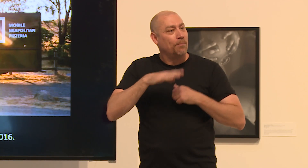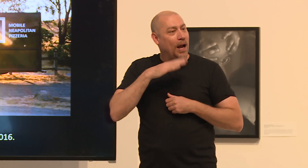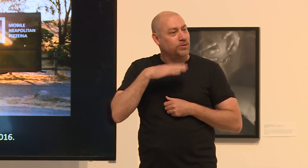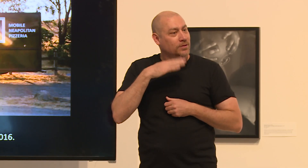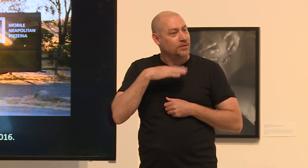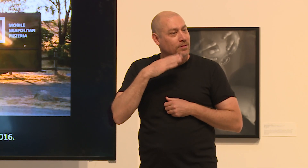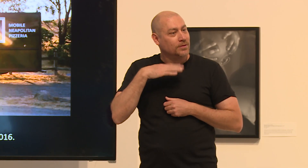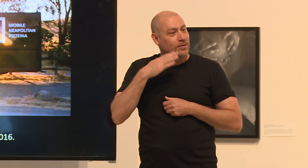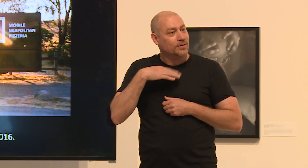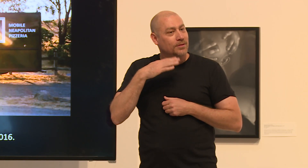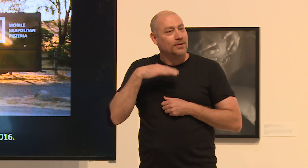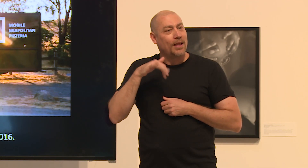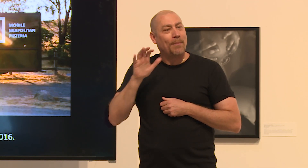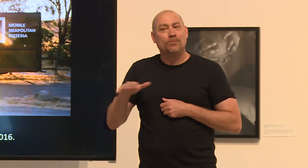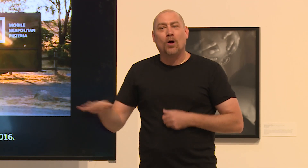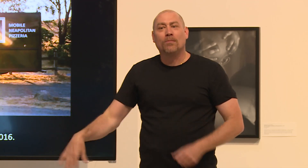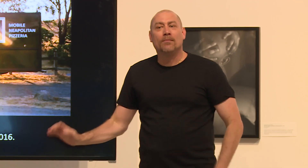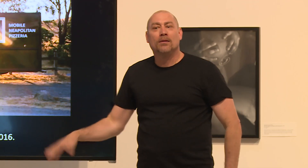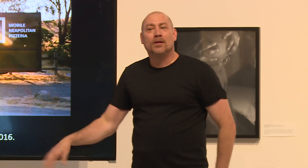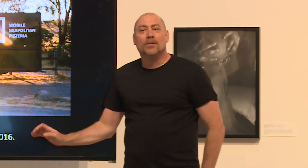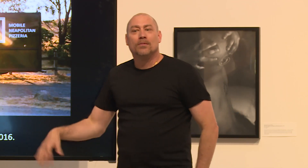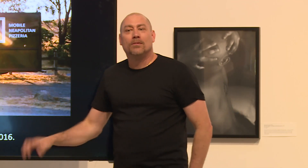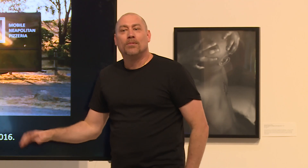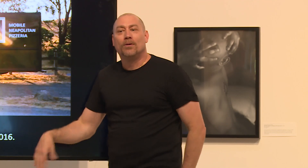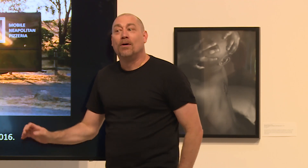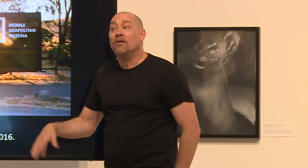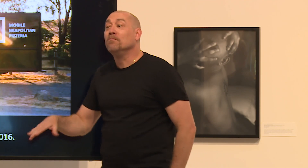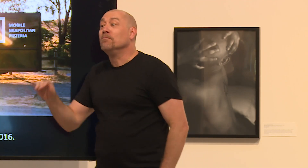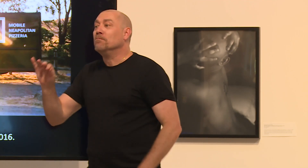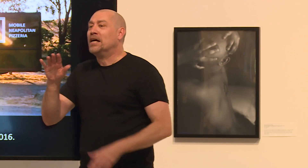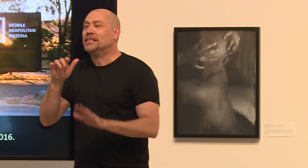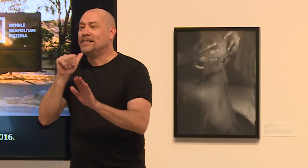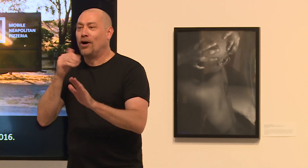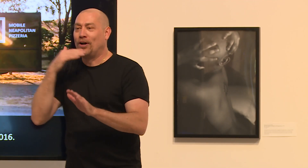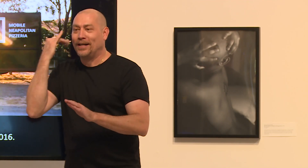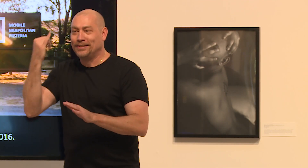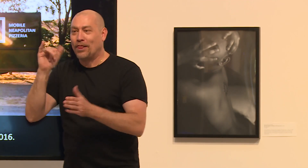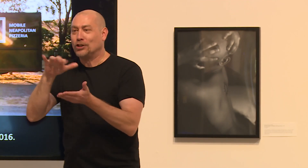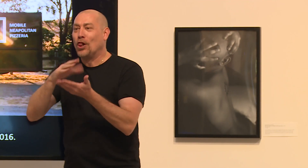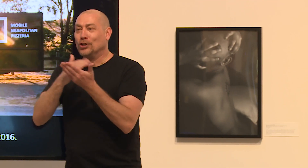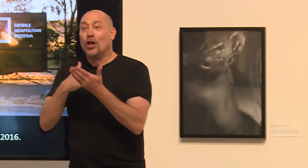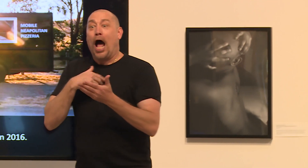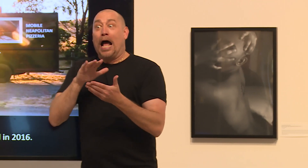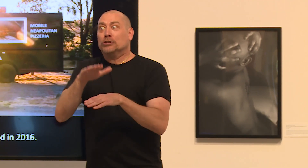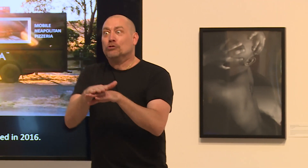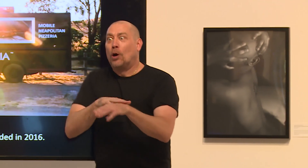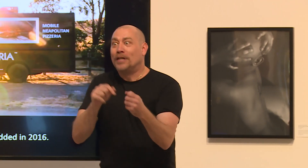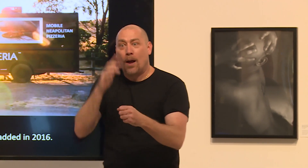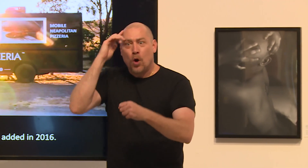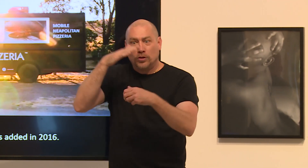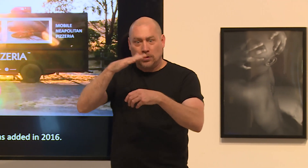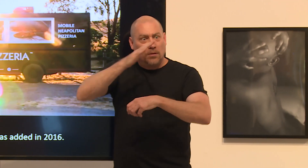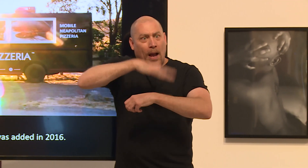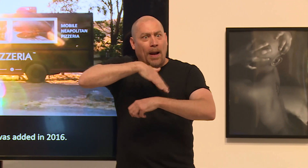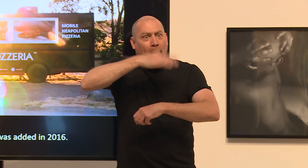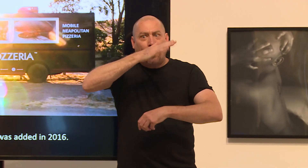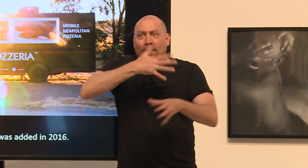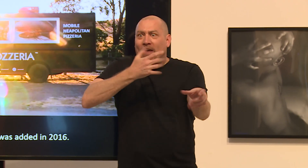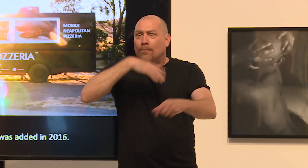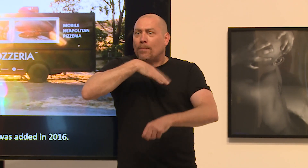that oven and stuck it on a trailer. But of course, then it was sort of bouncing down the road, and kind of learned something. Well, can't drive too quick because